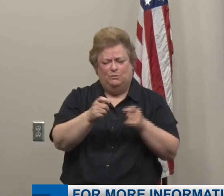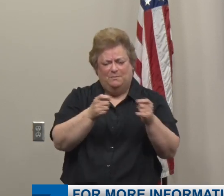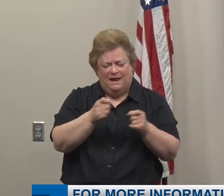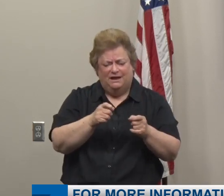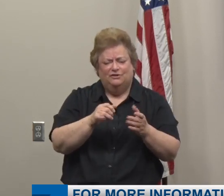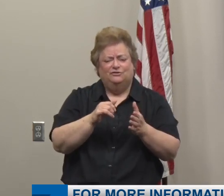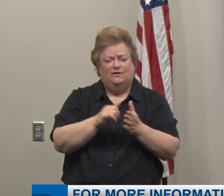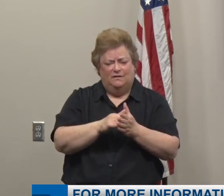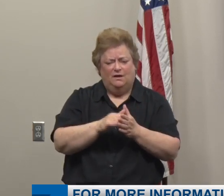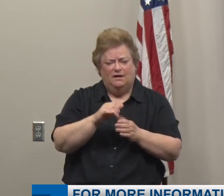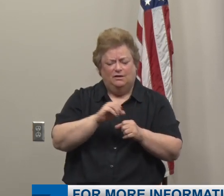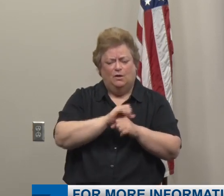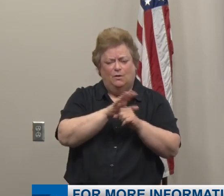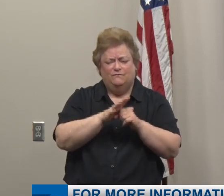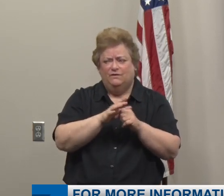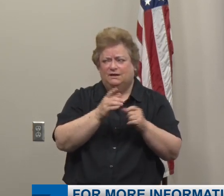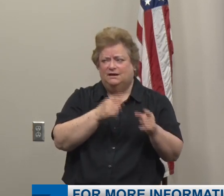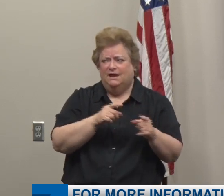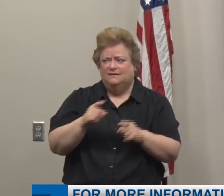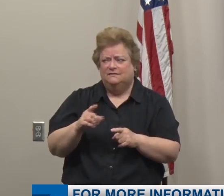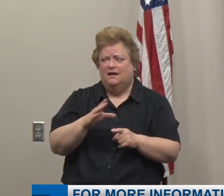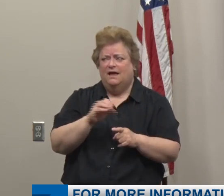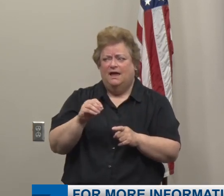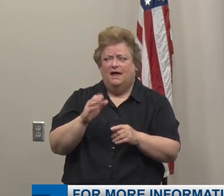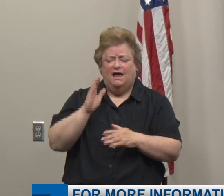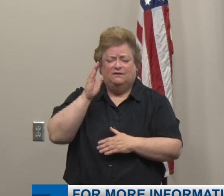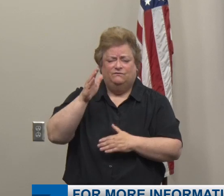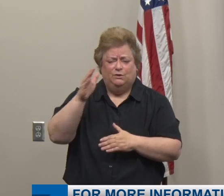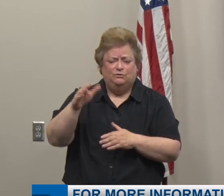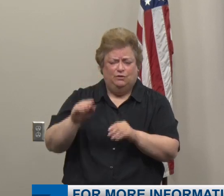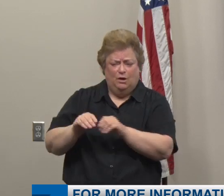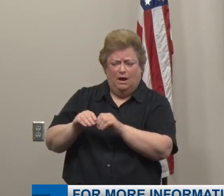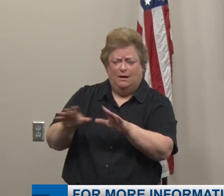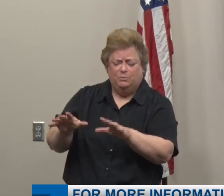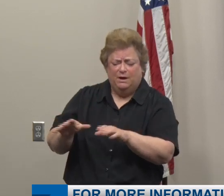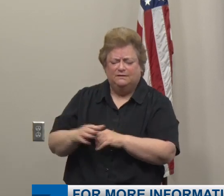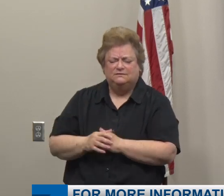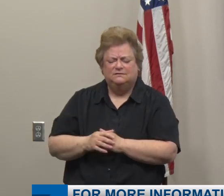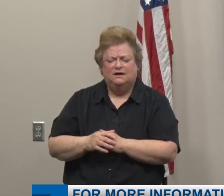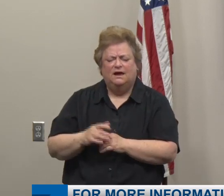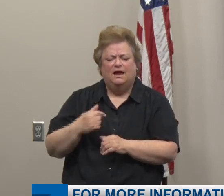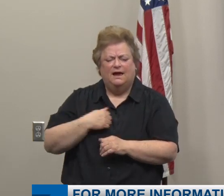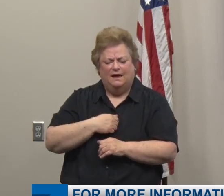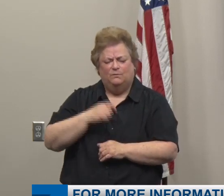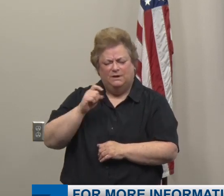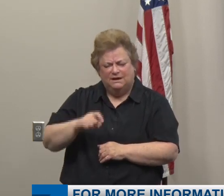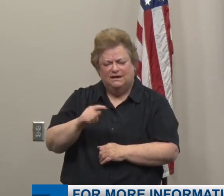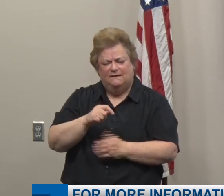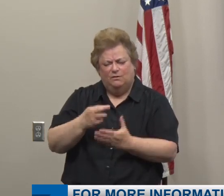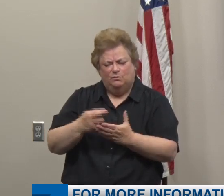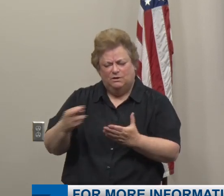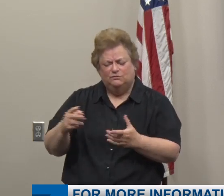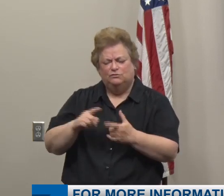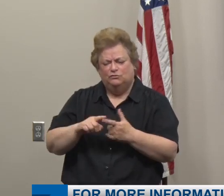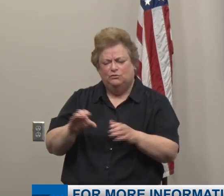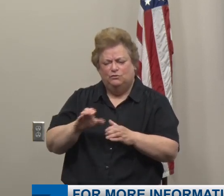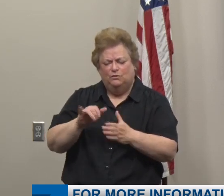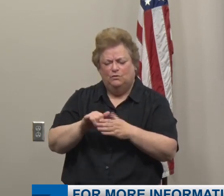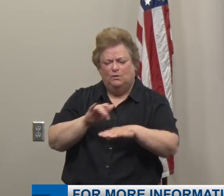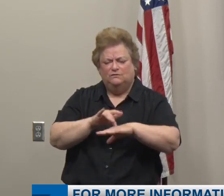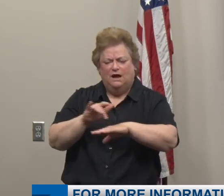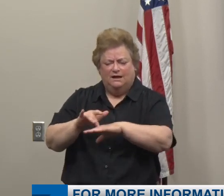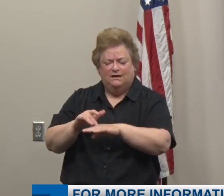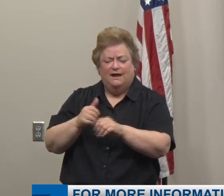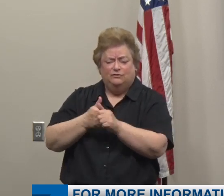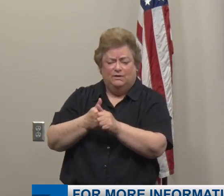cases and future potential outbreaks and they need to have the resources to do the contact tracing that director